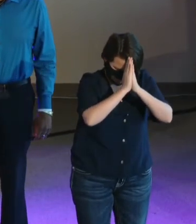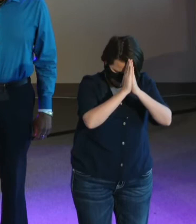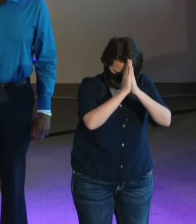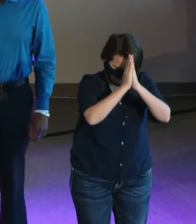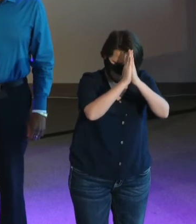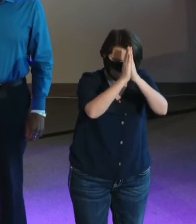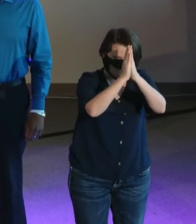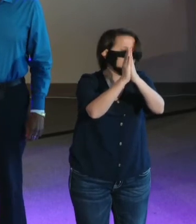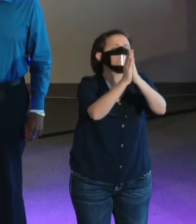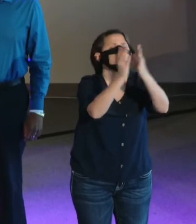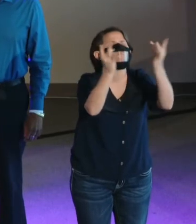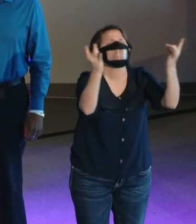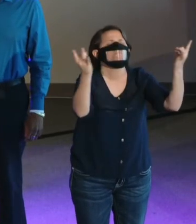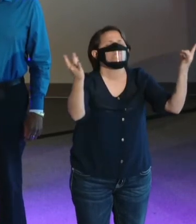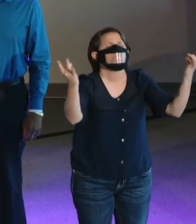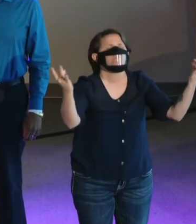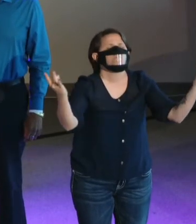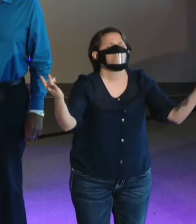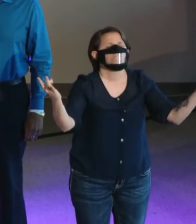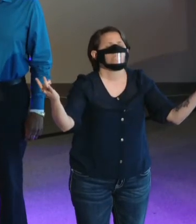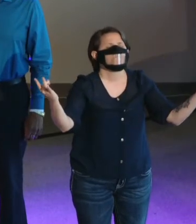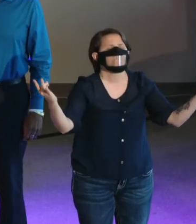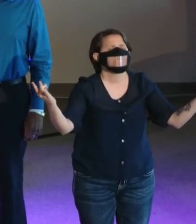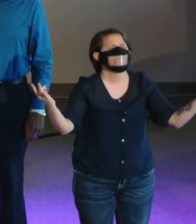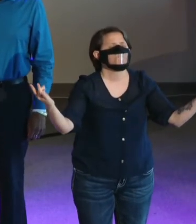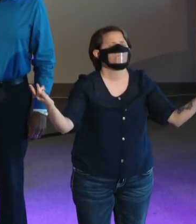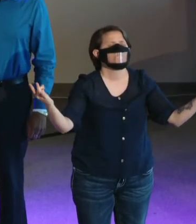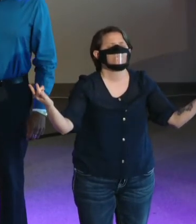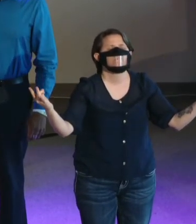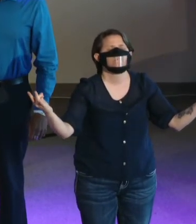Pray. I'm gonna keep on praying.